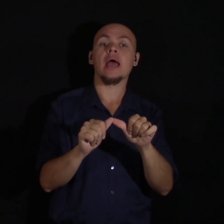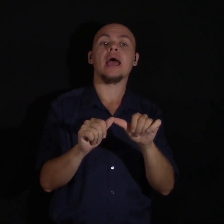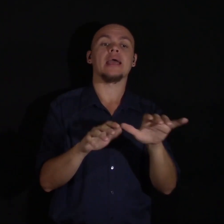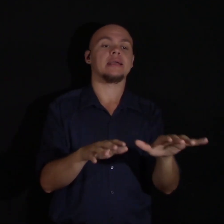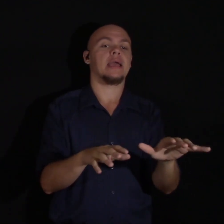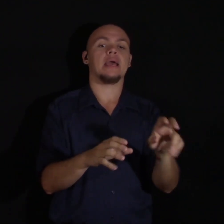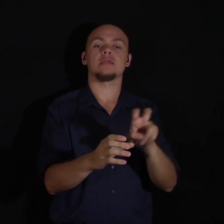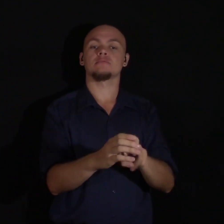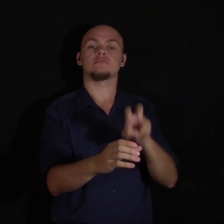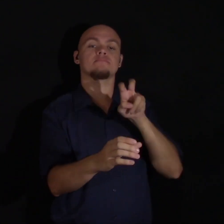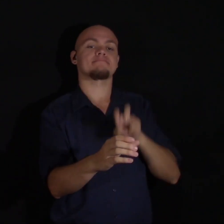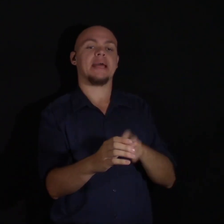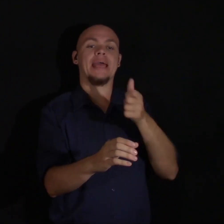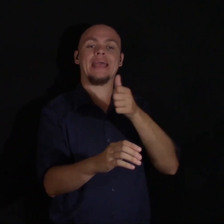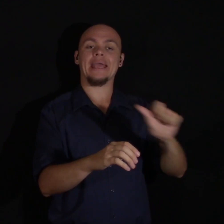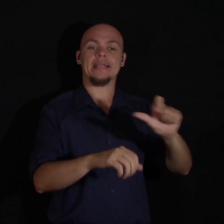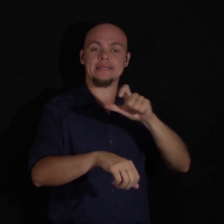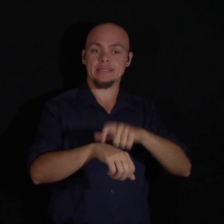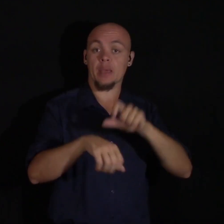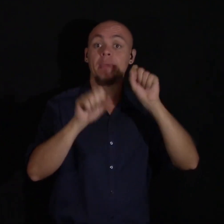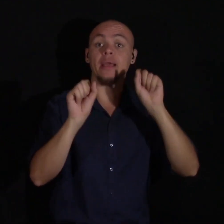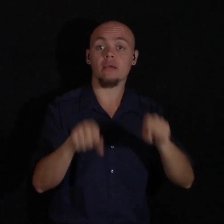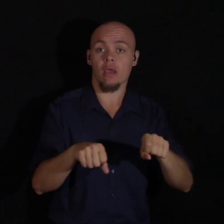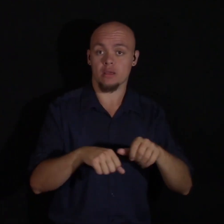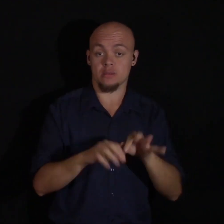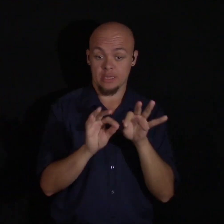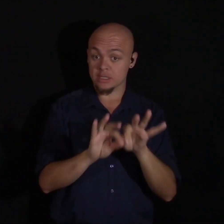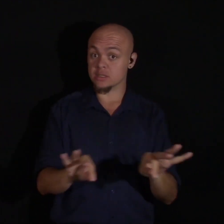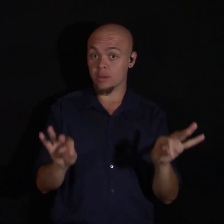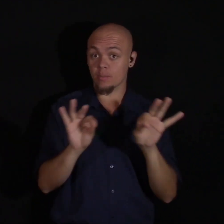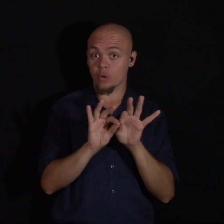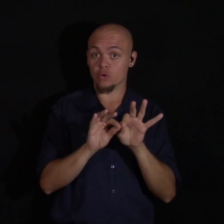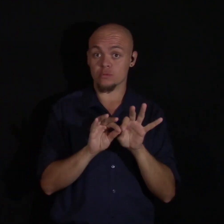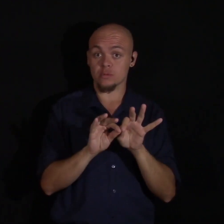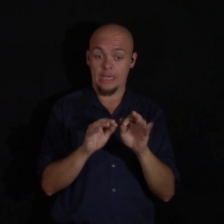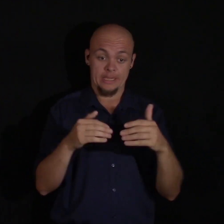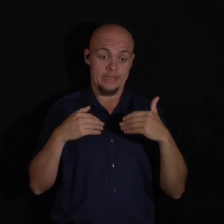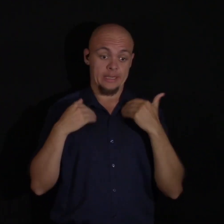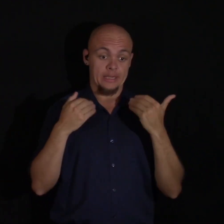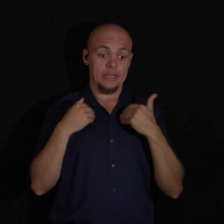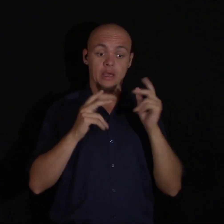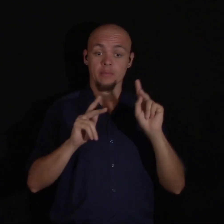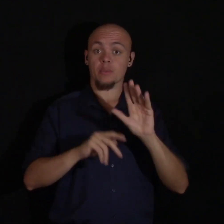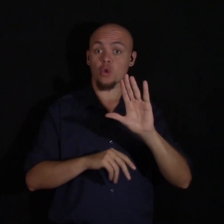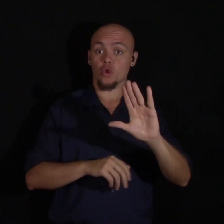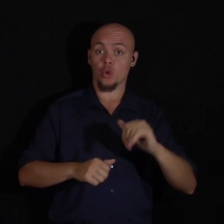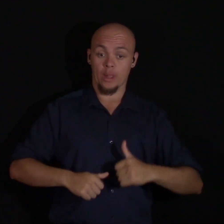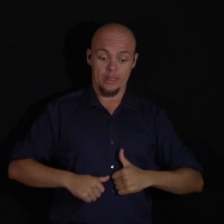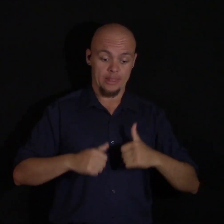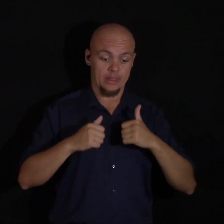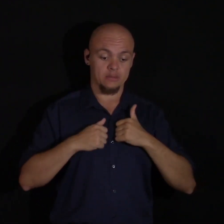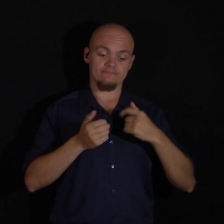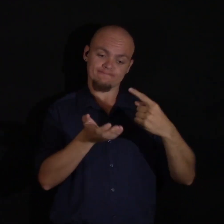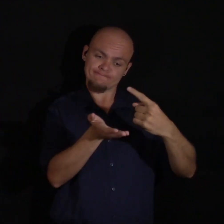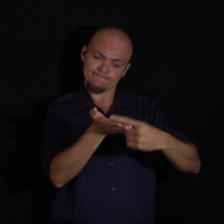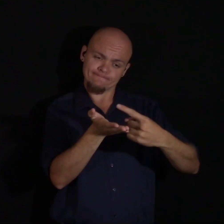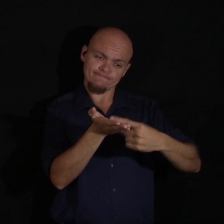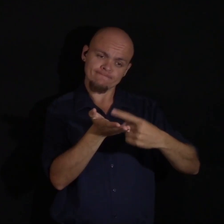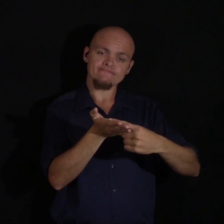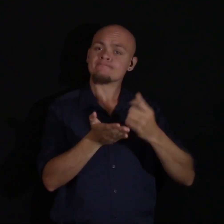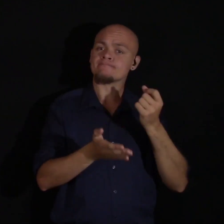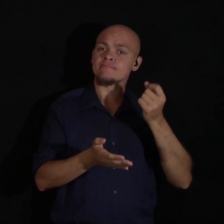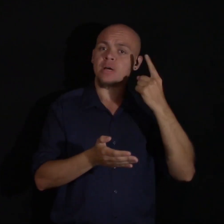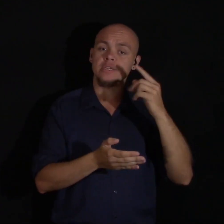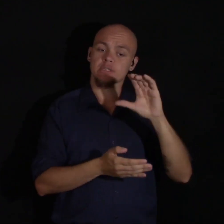at any time. It's important. Talk to the young people in your life. Make sure that they understand